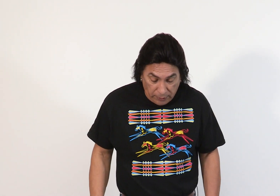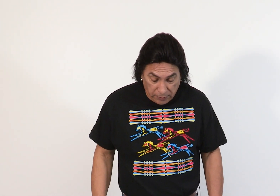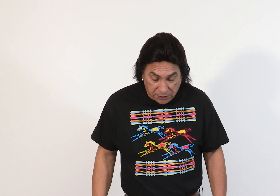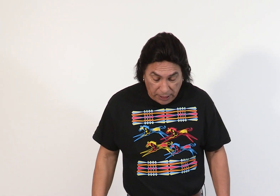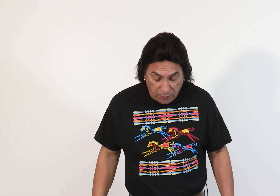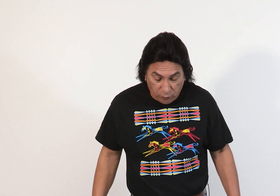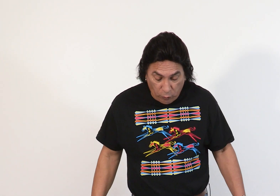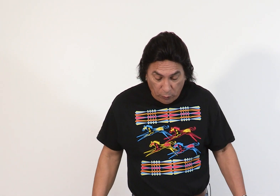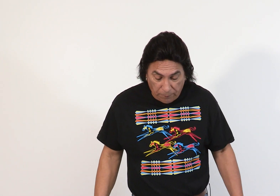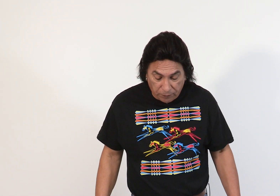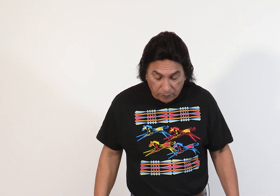The sign for